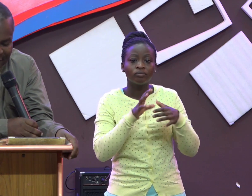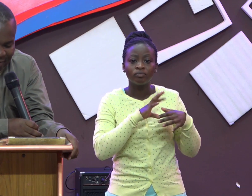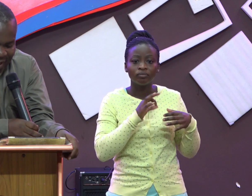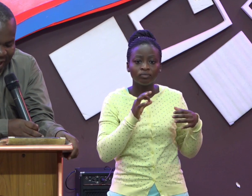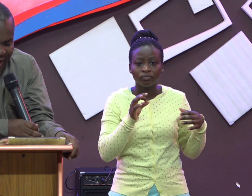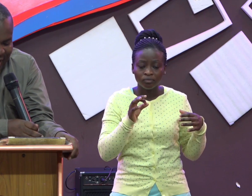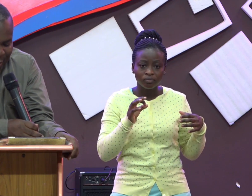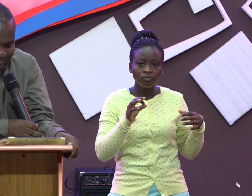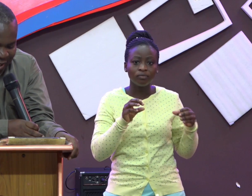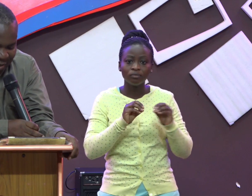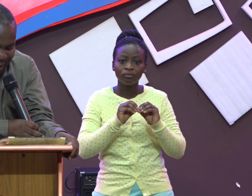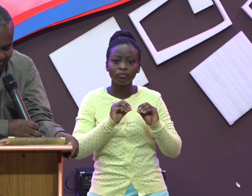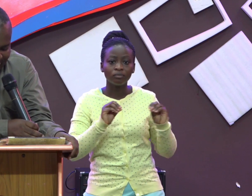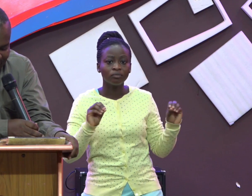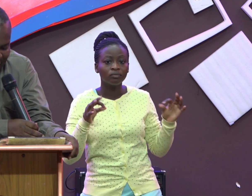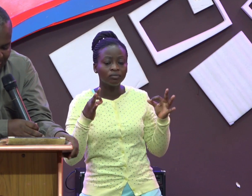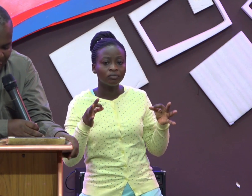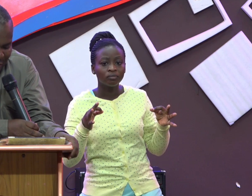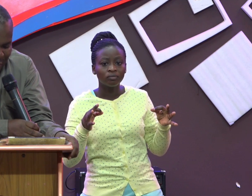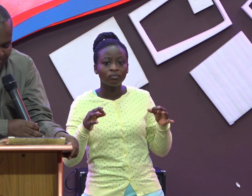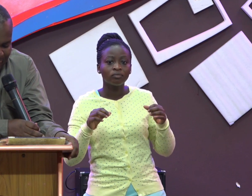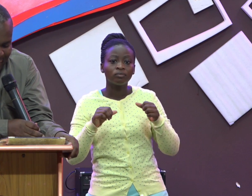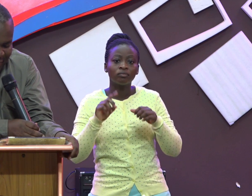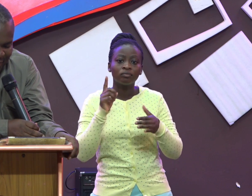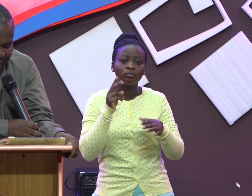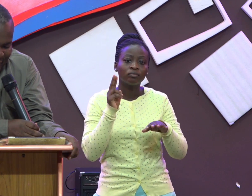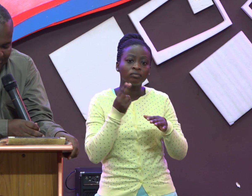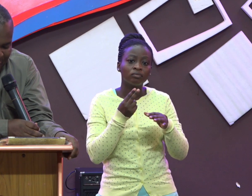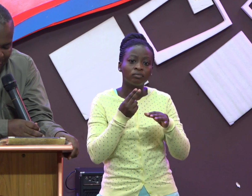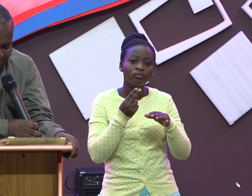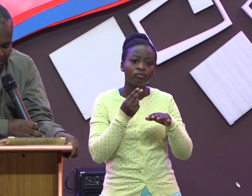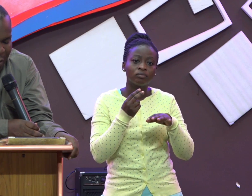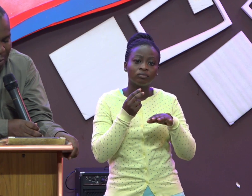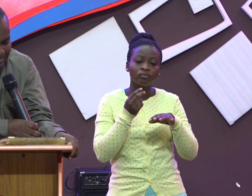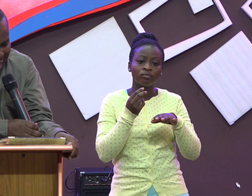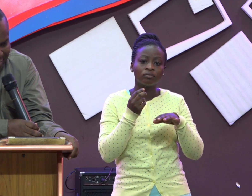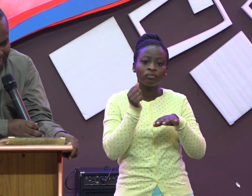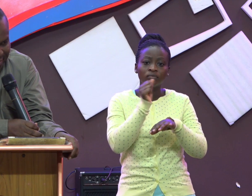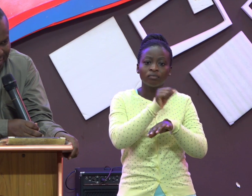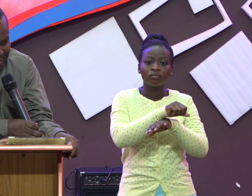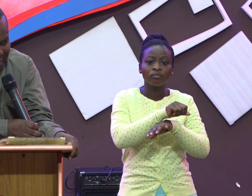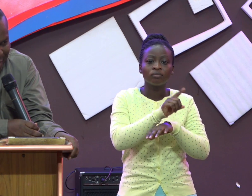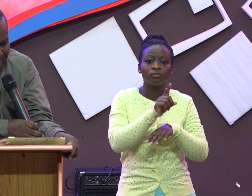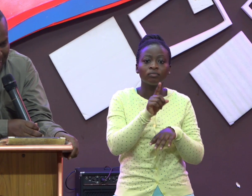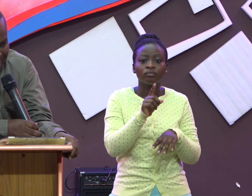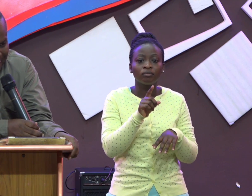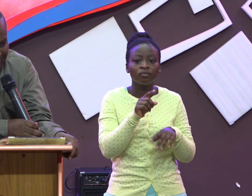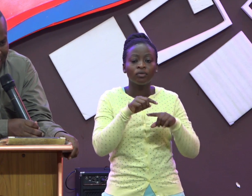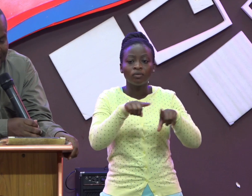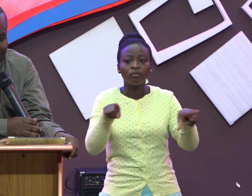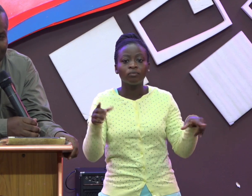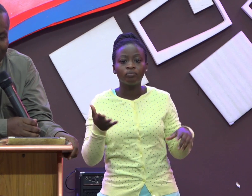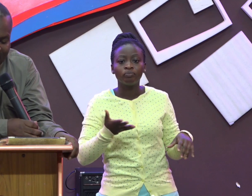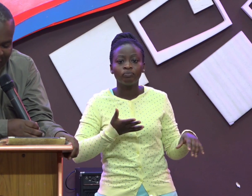Brethren, we have a debt of building our Omunda. Our inner man. Mukama